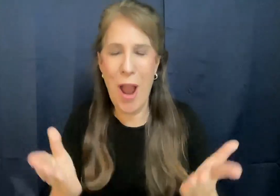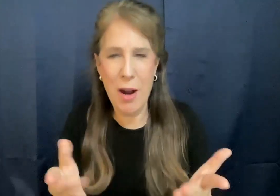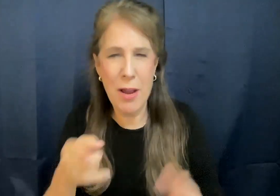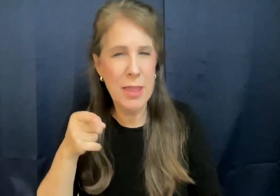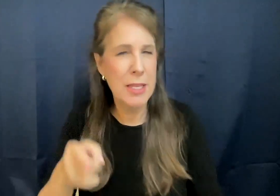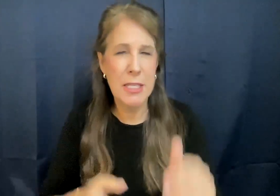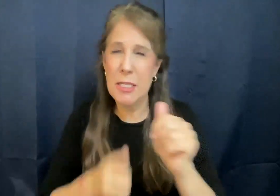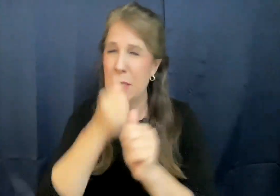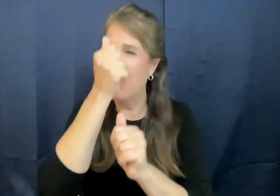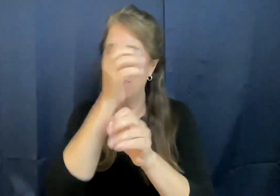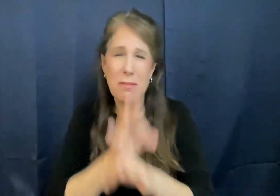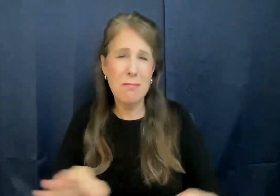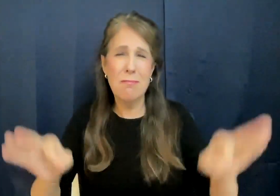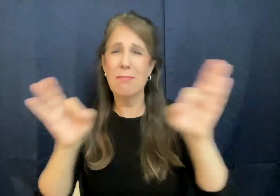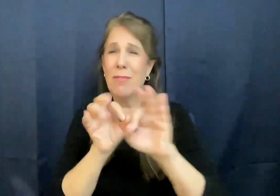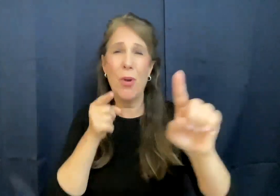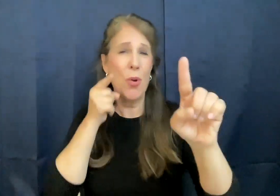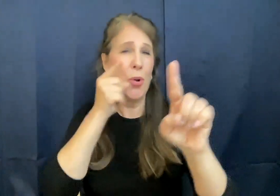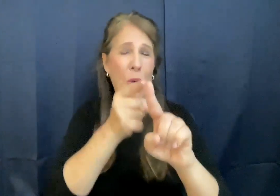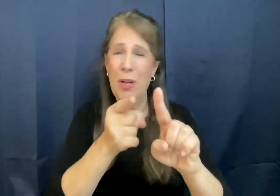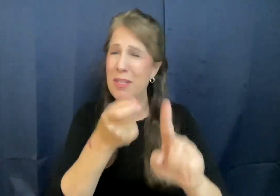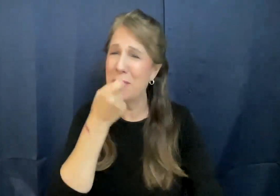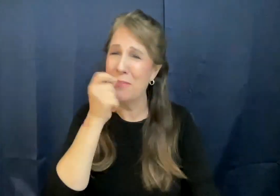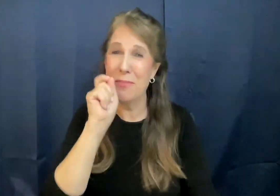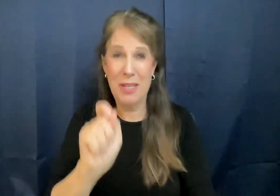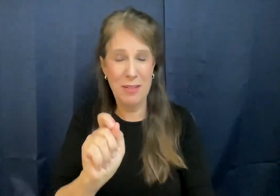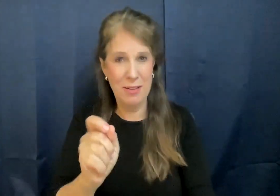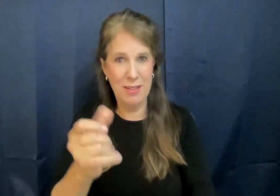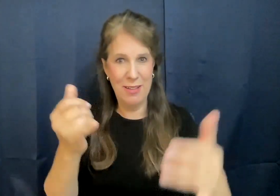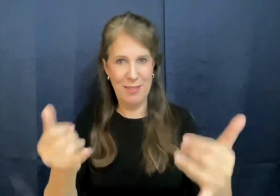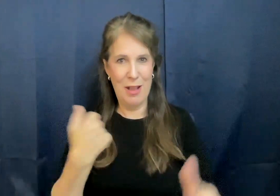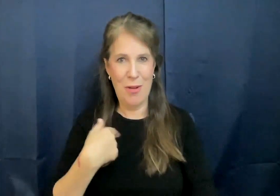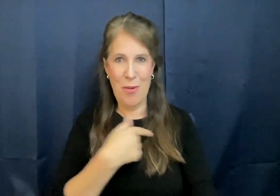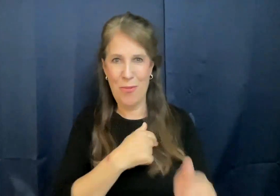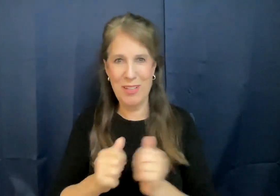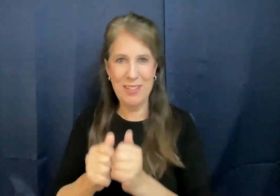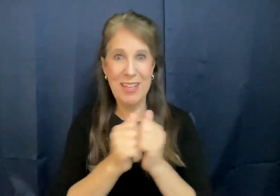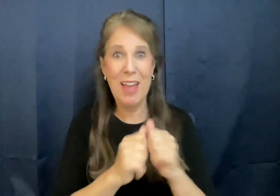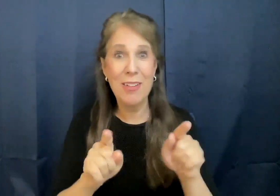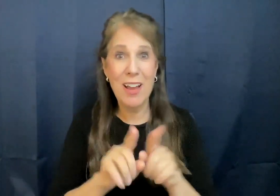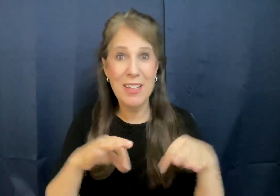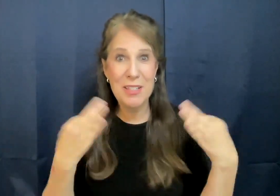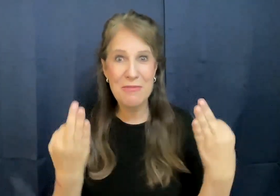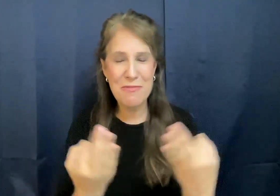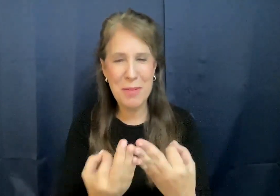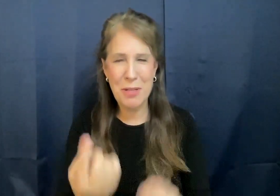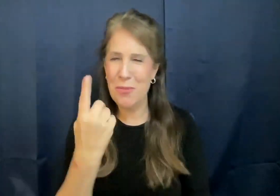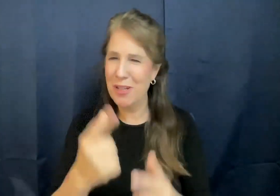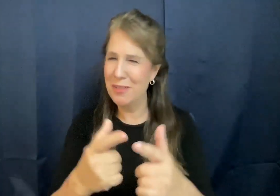Today, we come together as a family, one big mishpacha, to march for